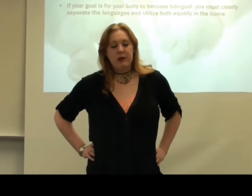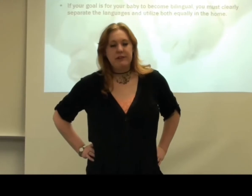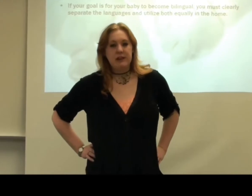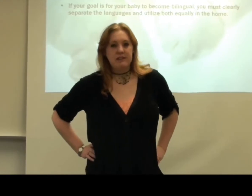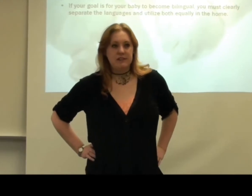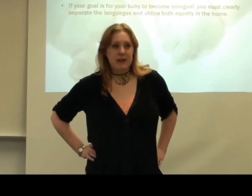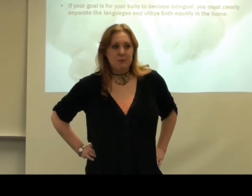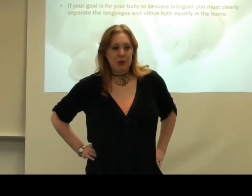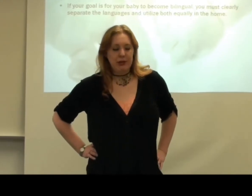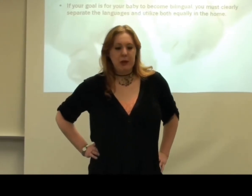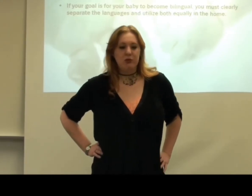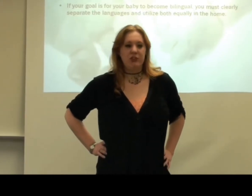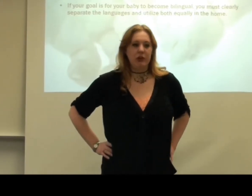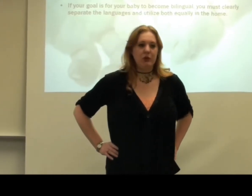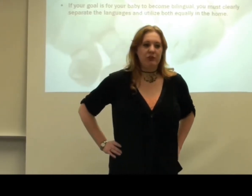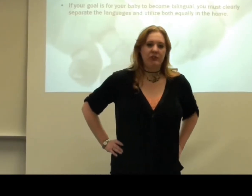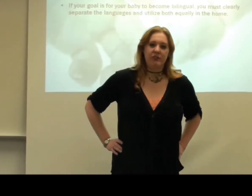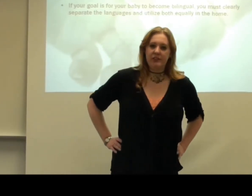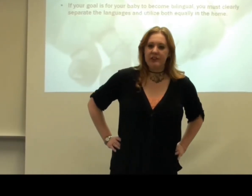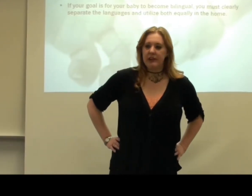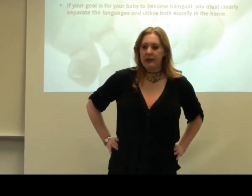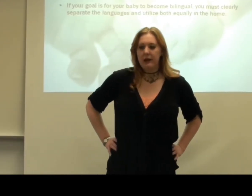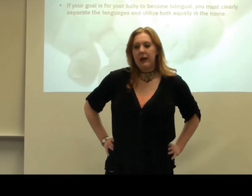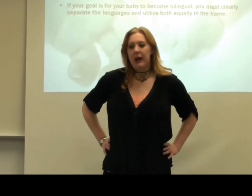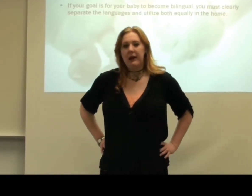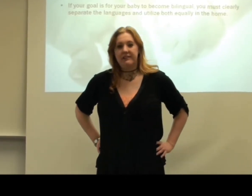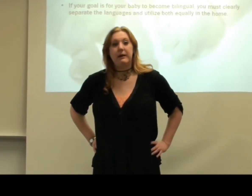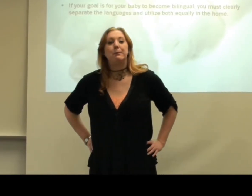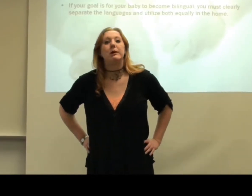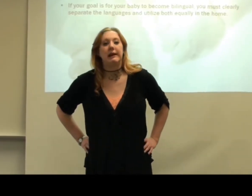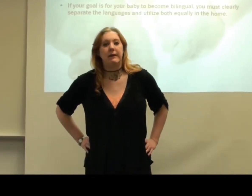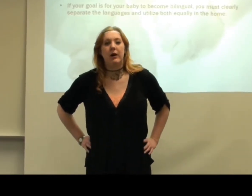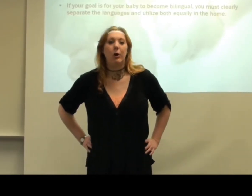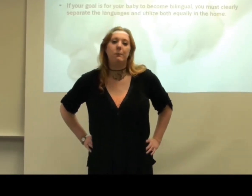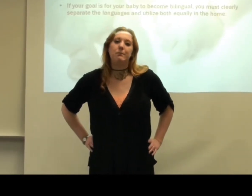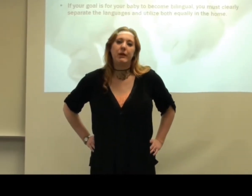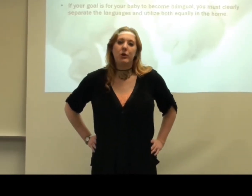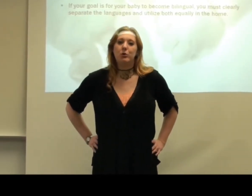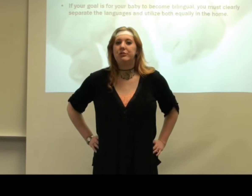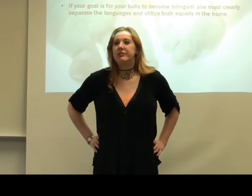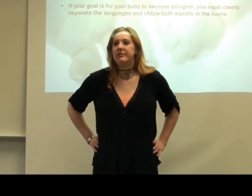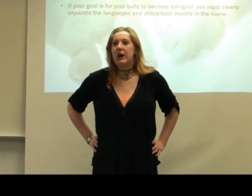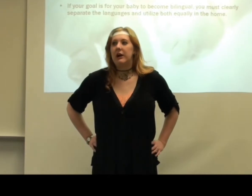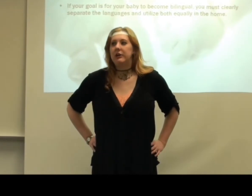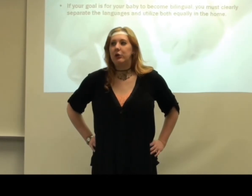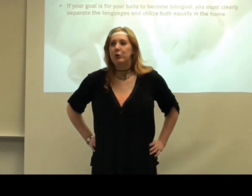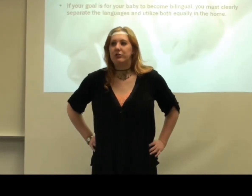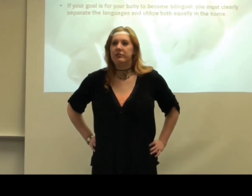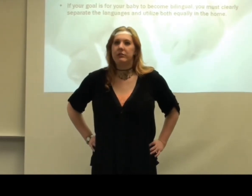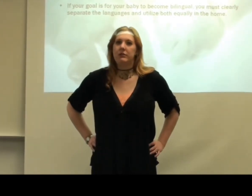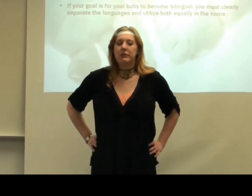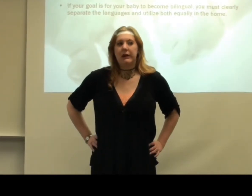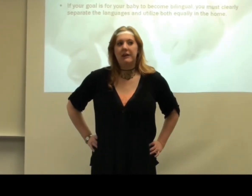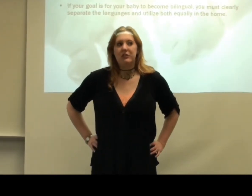reason is that both languages are used consistently and separately in the home. Uta does not use kind of a